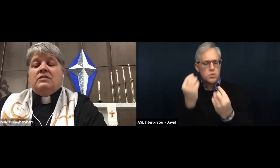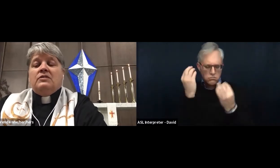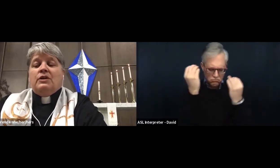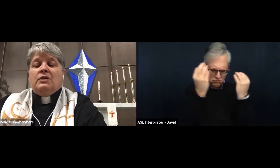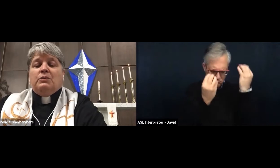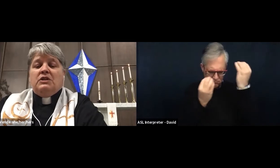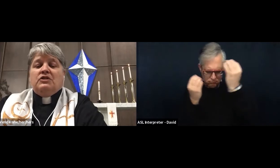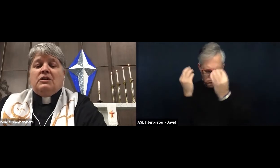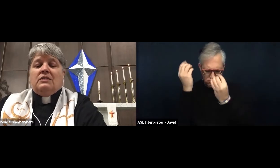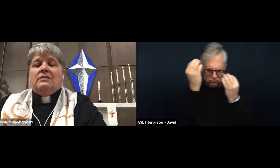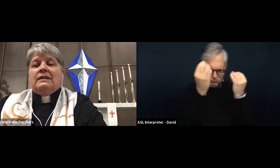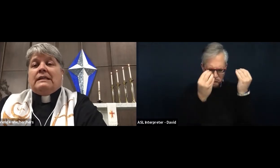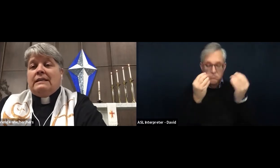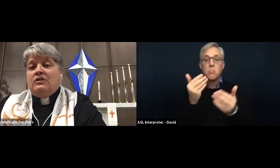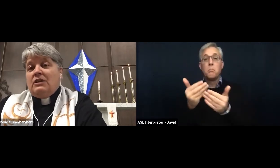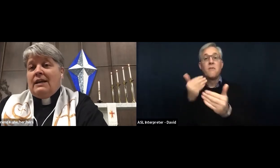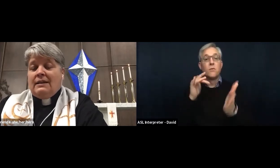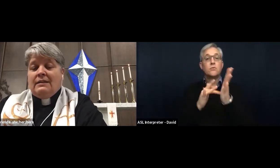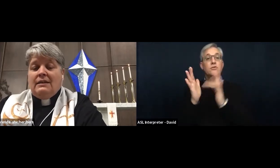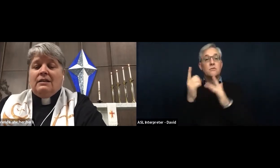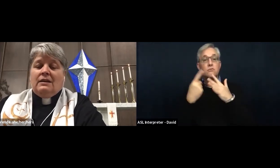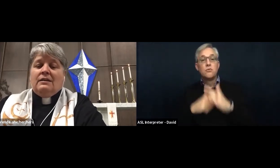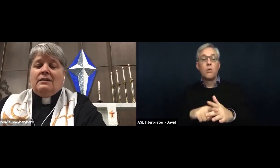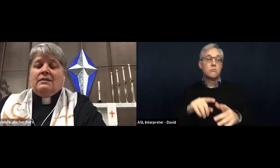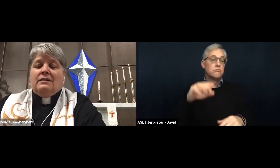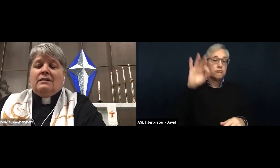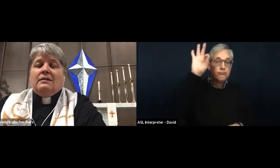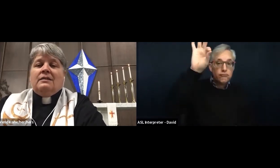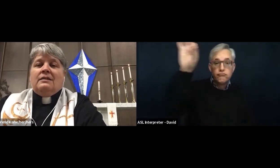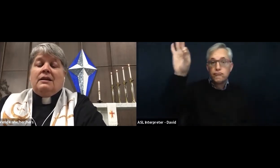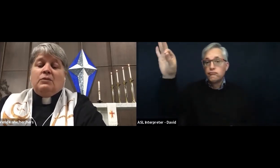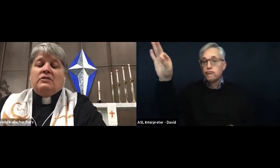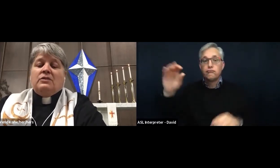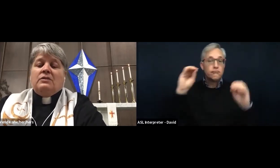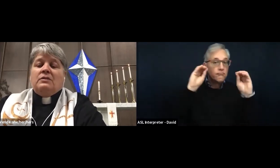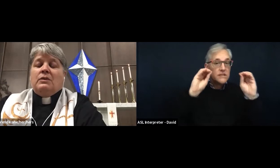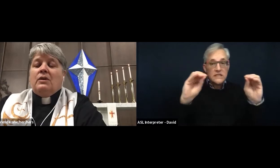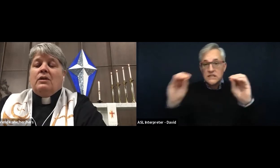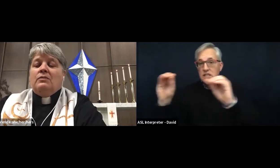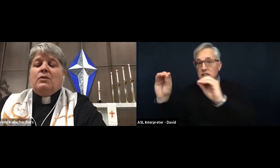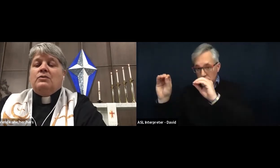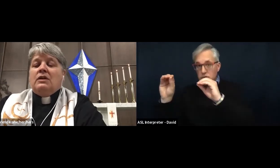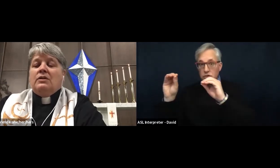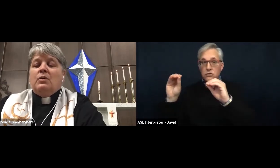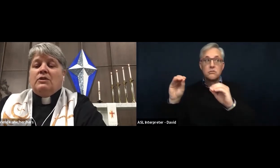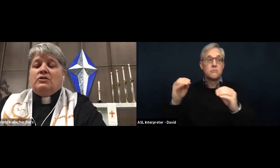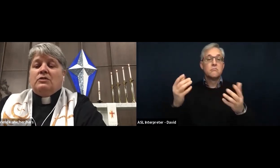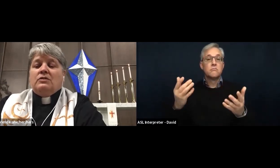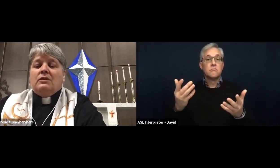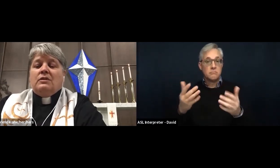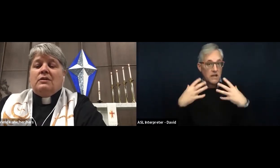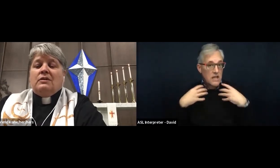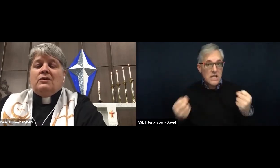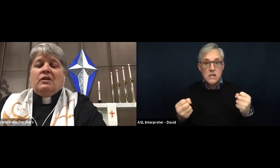Before Jesus started preaching and teaching and healing, he wrestled with all of those and other